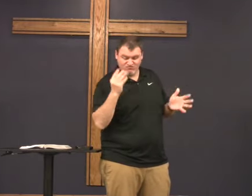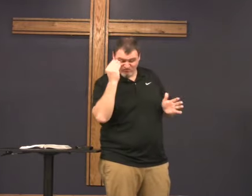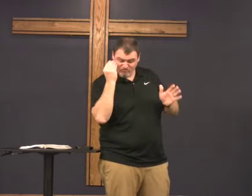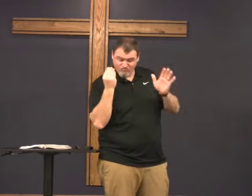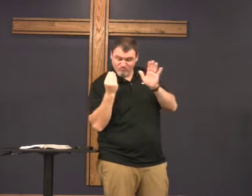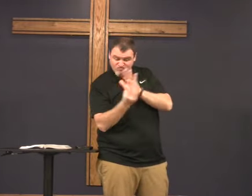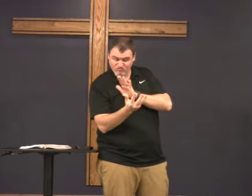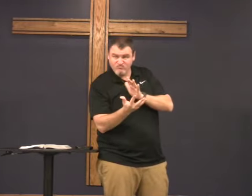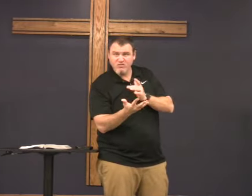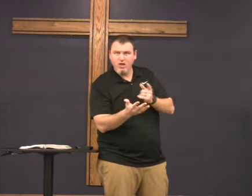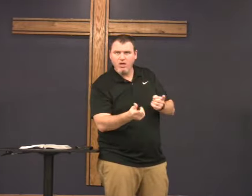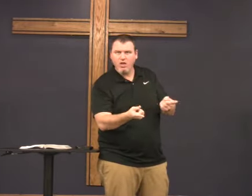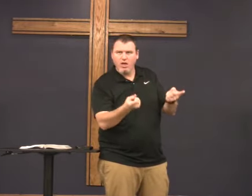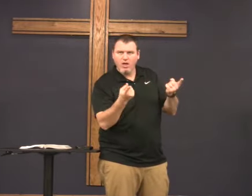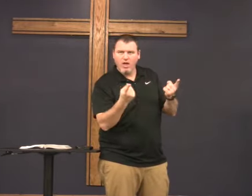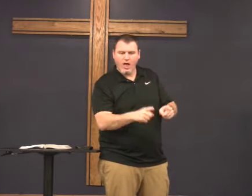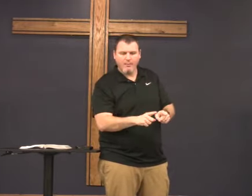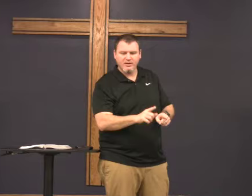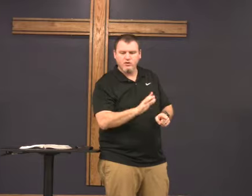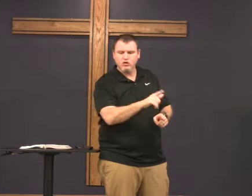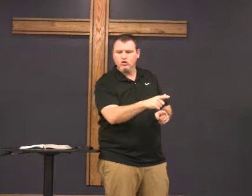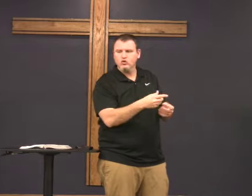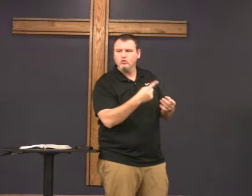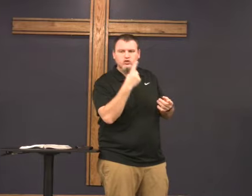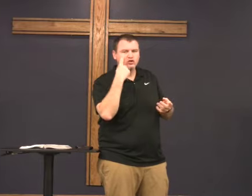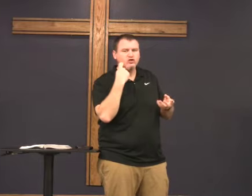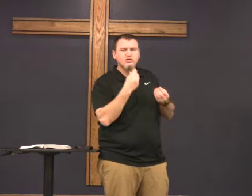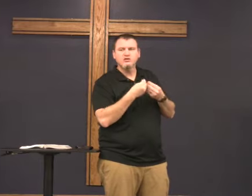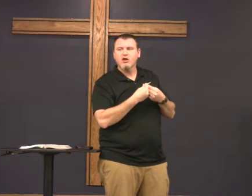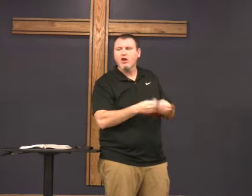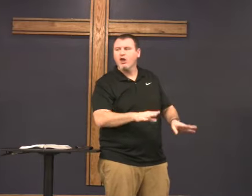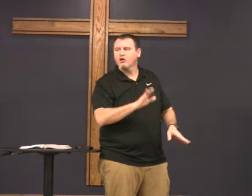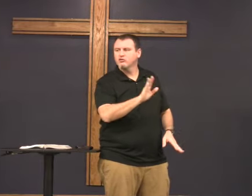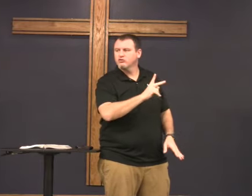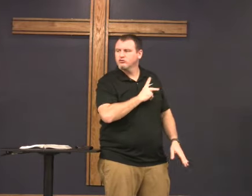as it was spoken to thee, the kingdom is departed from thee.